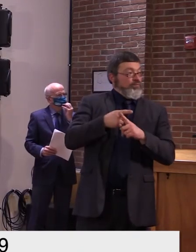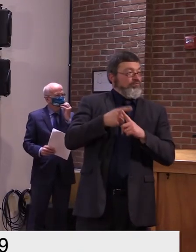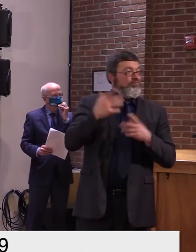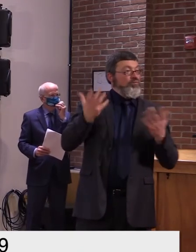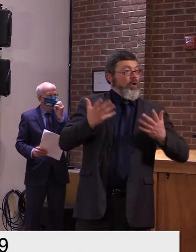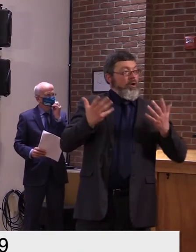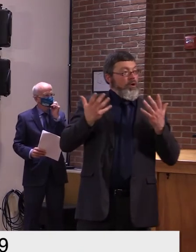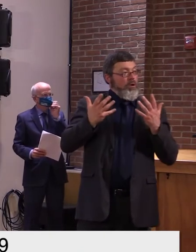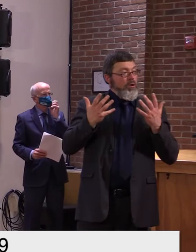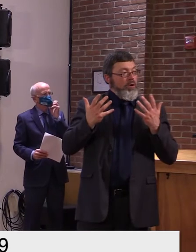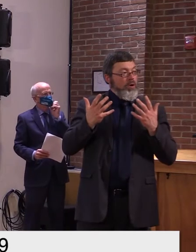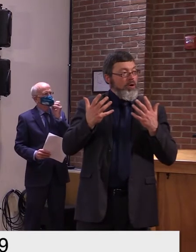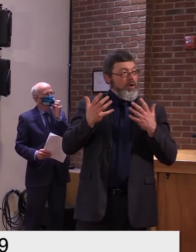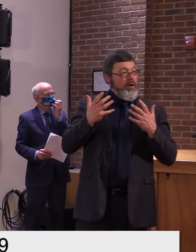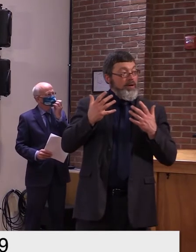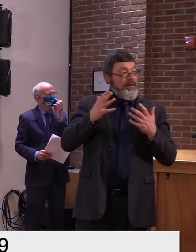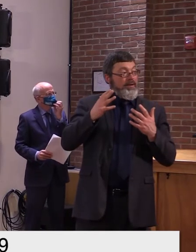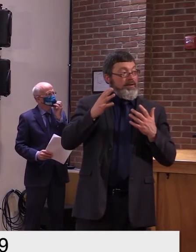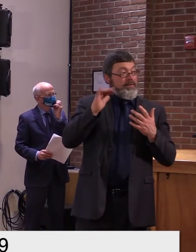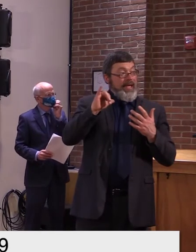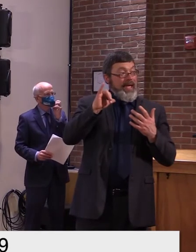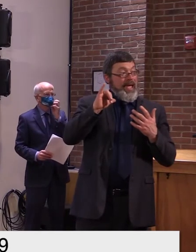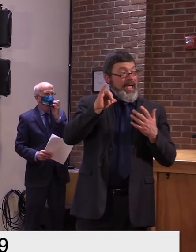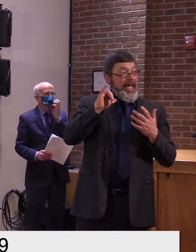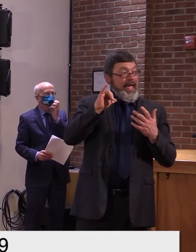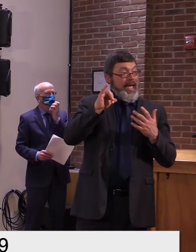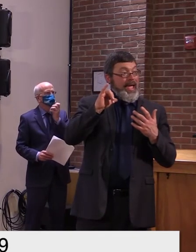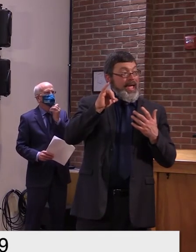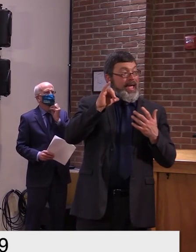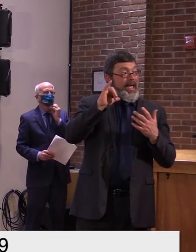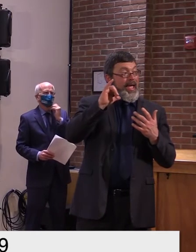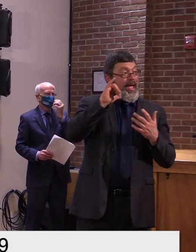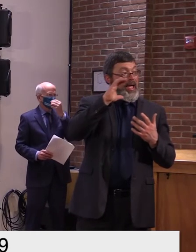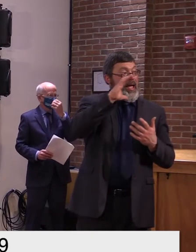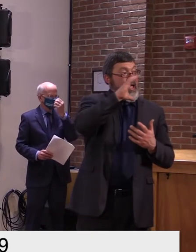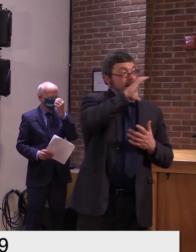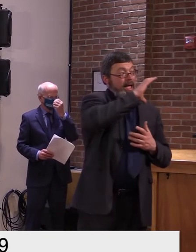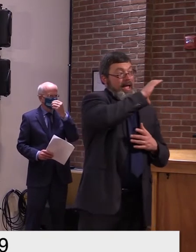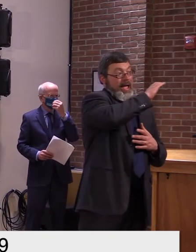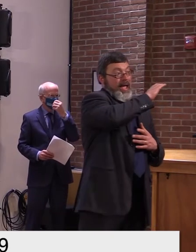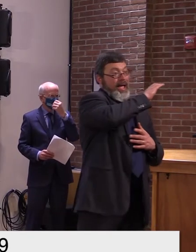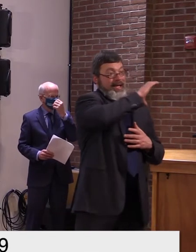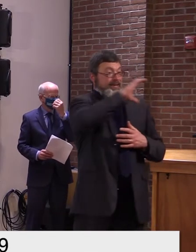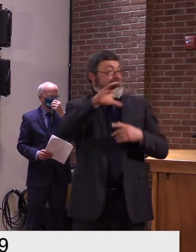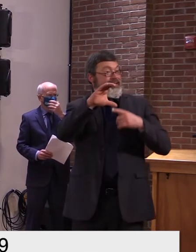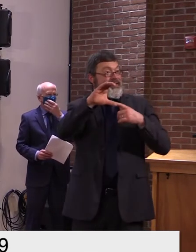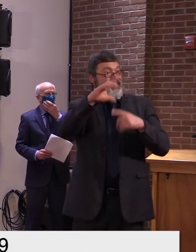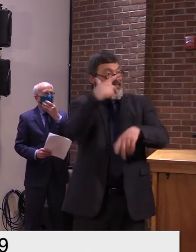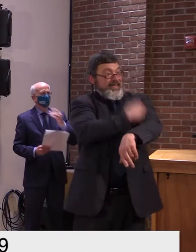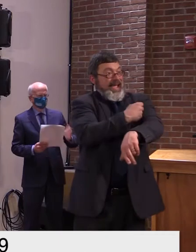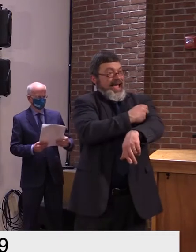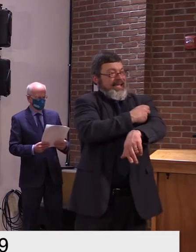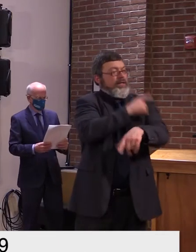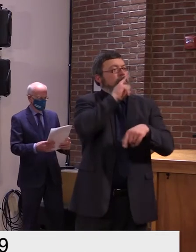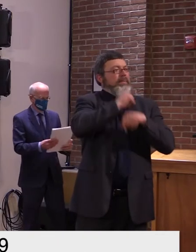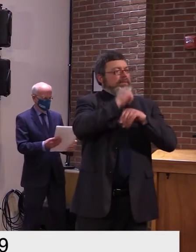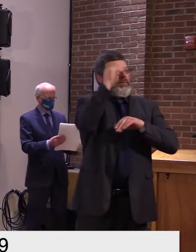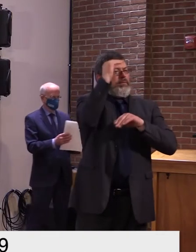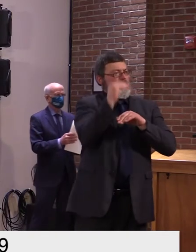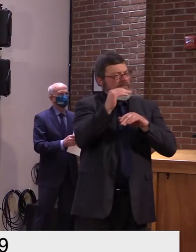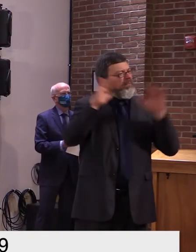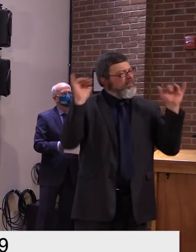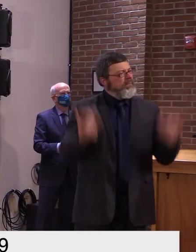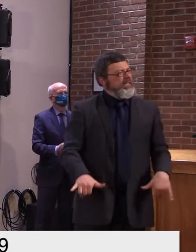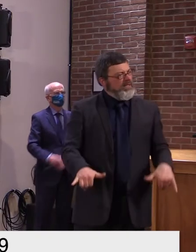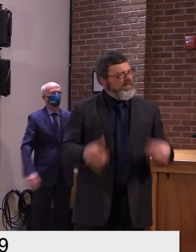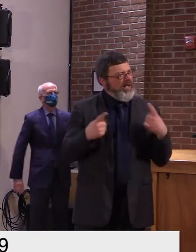allotment this week is still the reduced number that you had announced on Friday. Do you expect, or for the Pfizer vaccine in particular, do